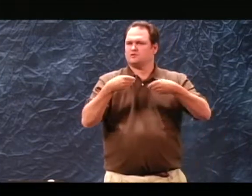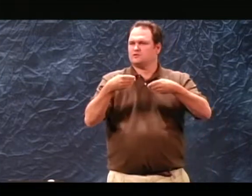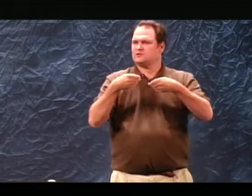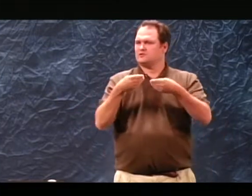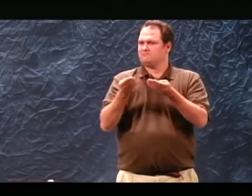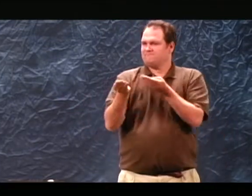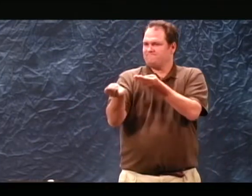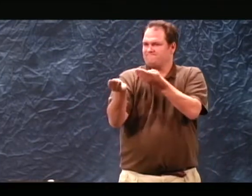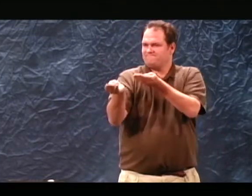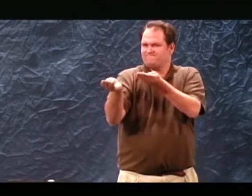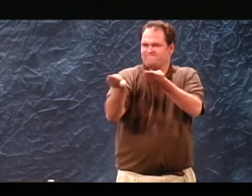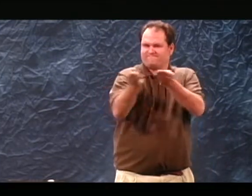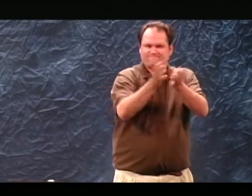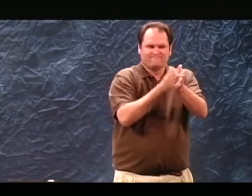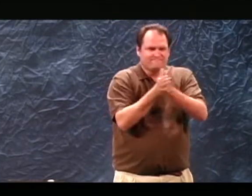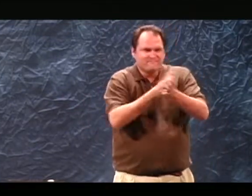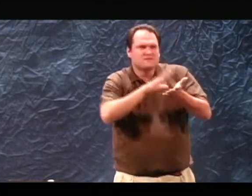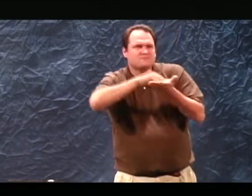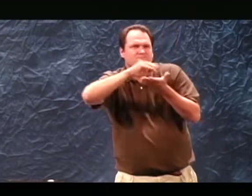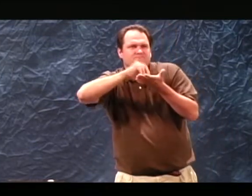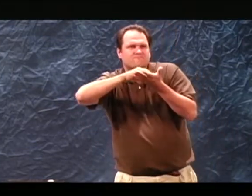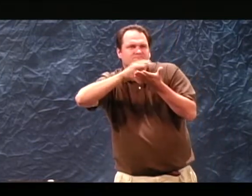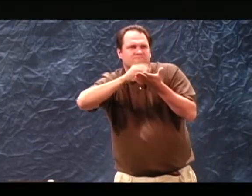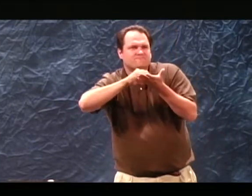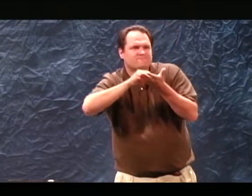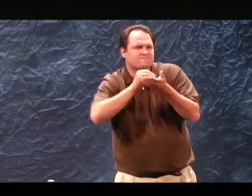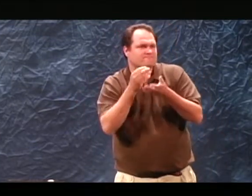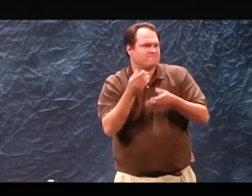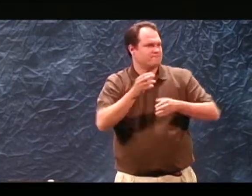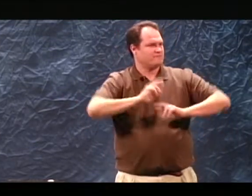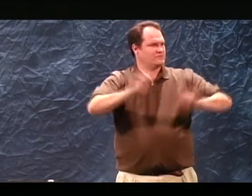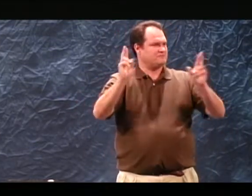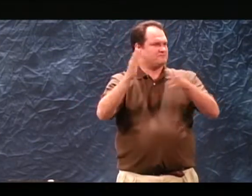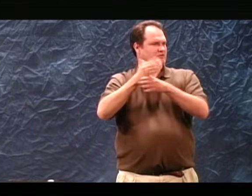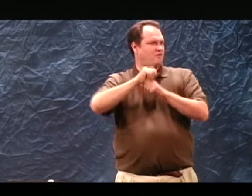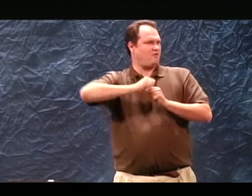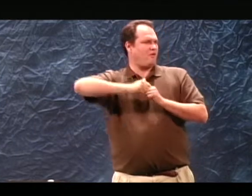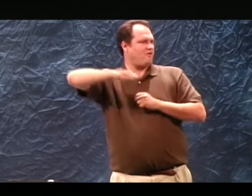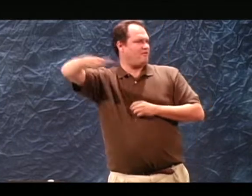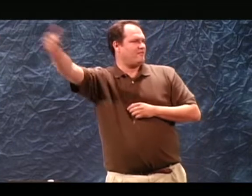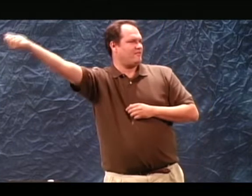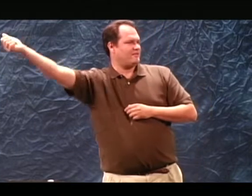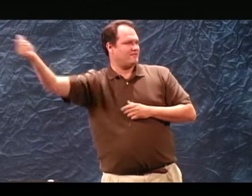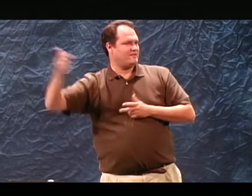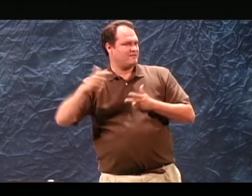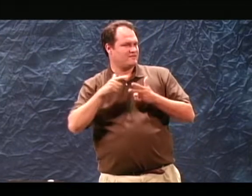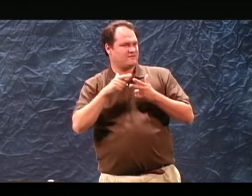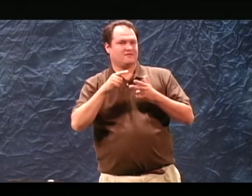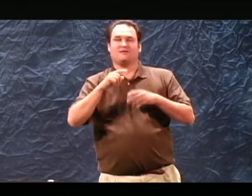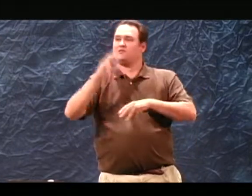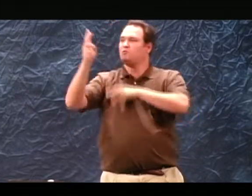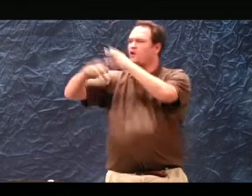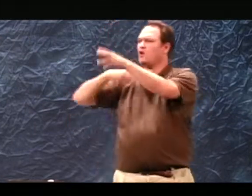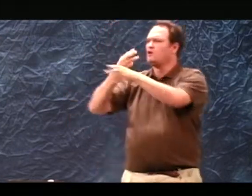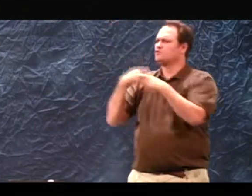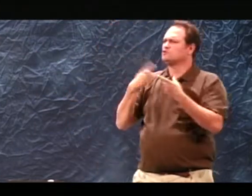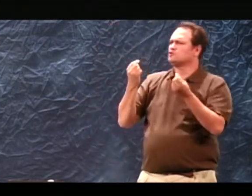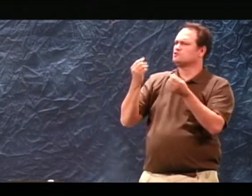we come together the body of christ to be fed to edify one another to be ready to go out